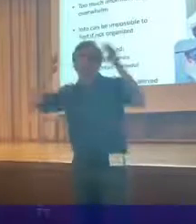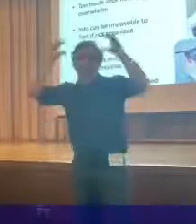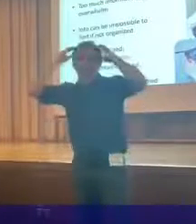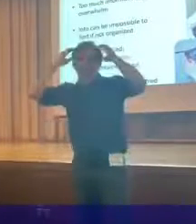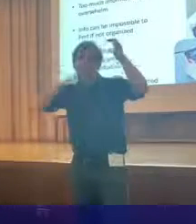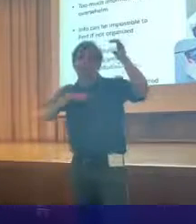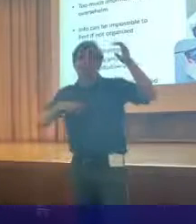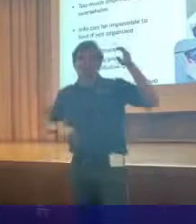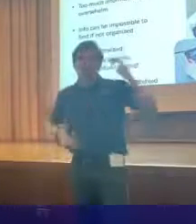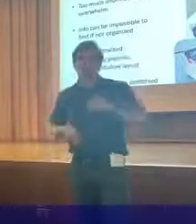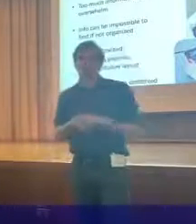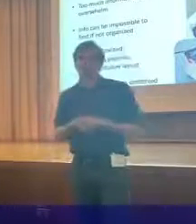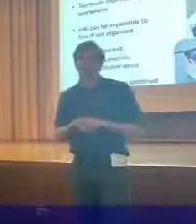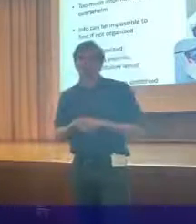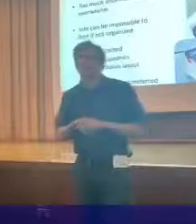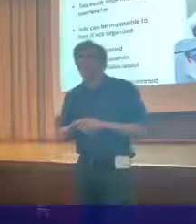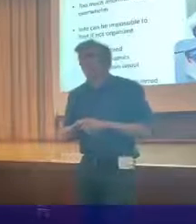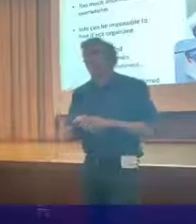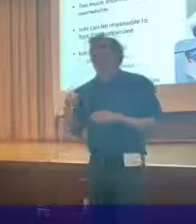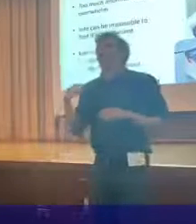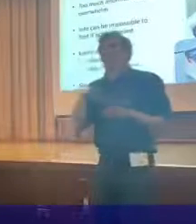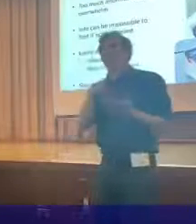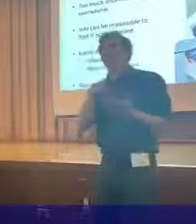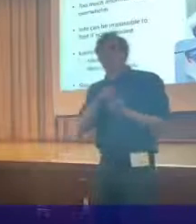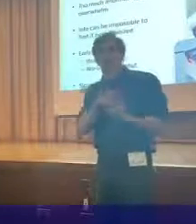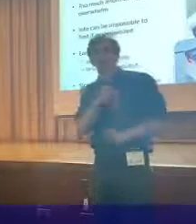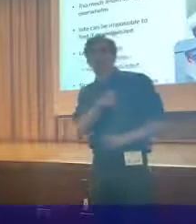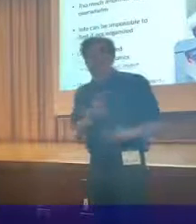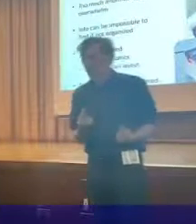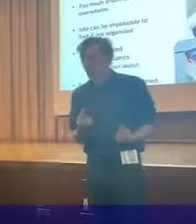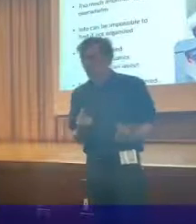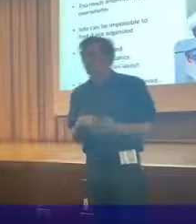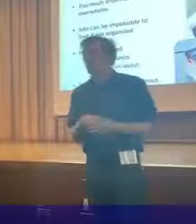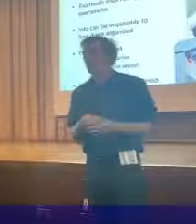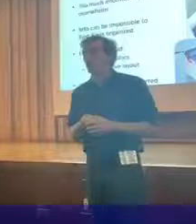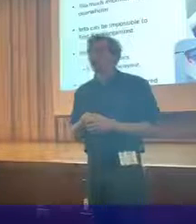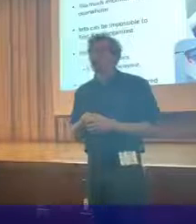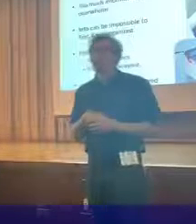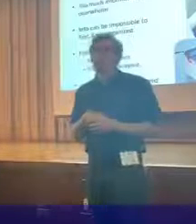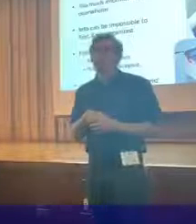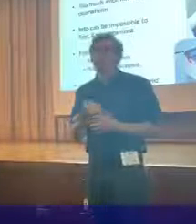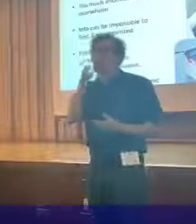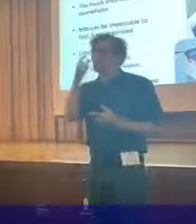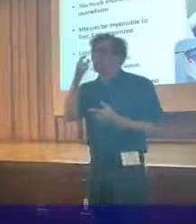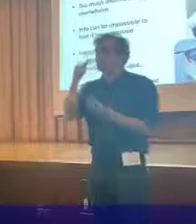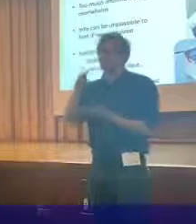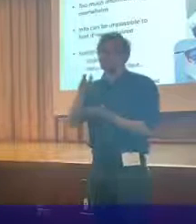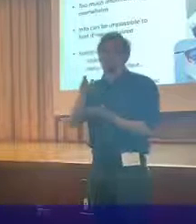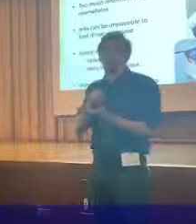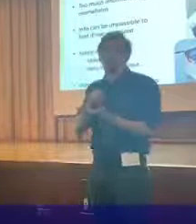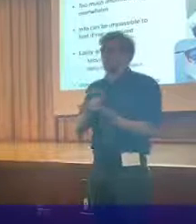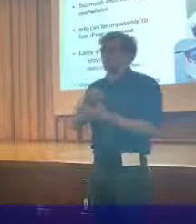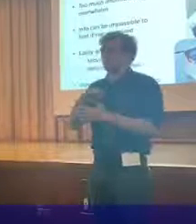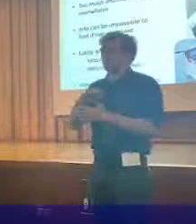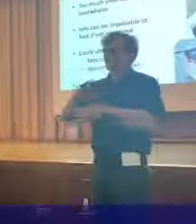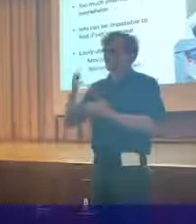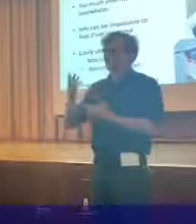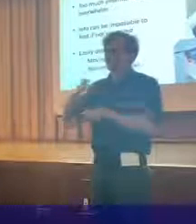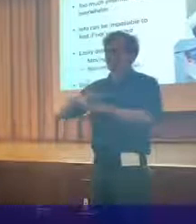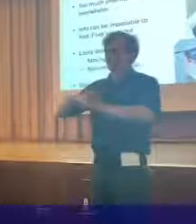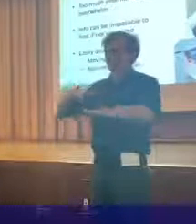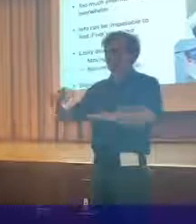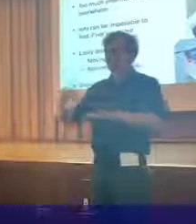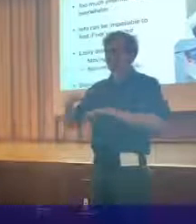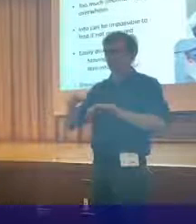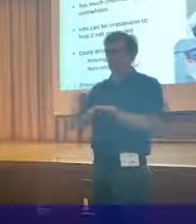but what we learned from Chelsea is that she had no desire to own a desktop. She had her iPhone, she